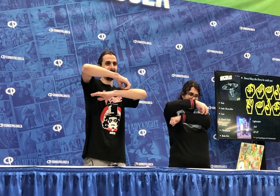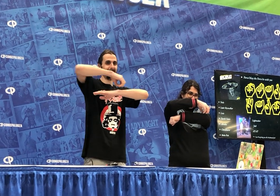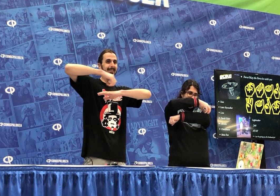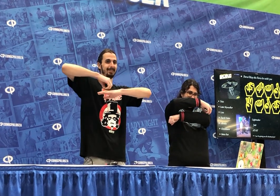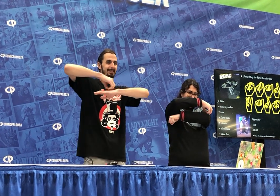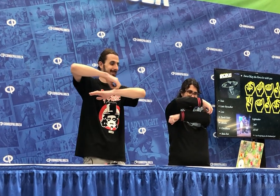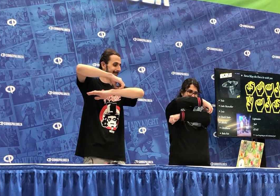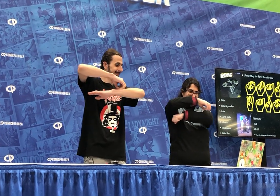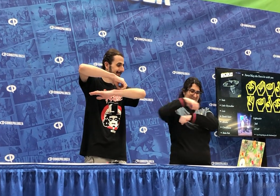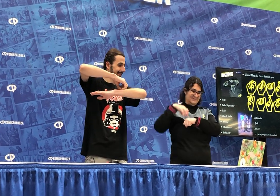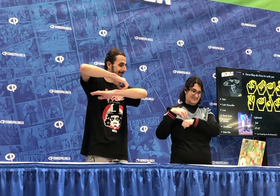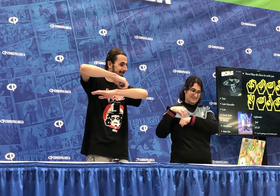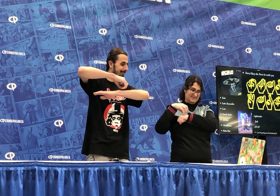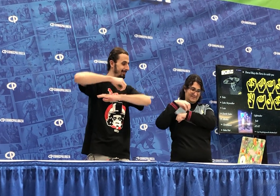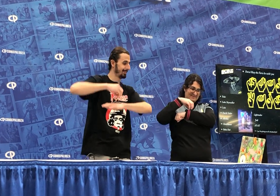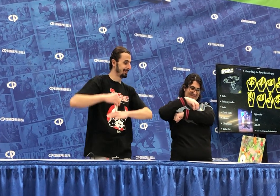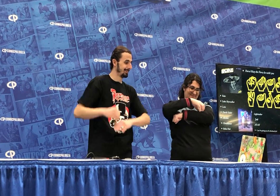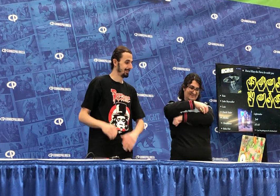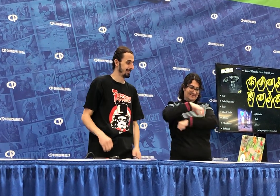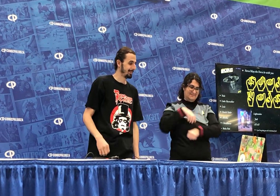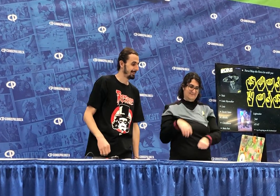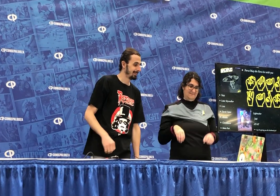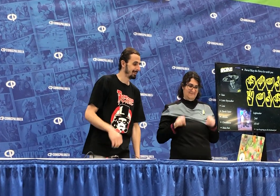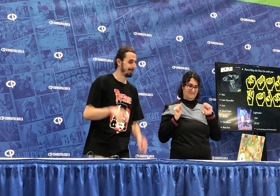BB-8, BB-8 is like an O because he's a little ball. BB-8.